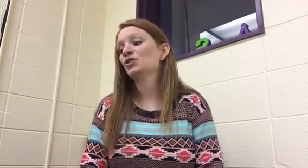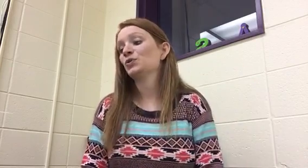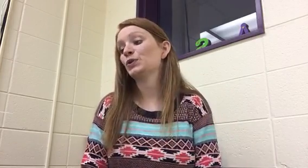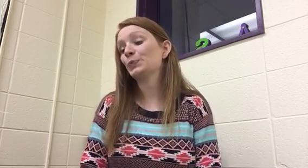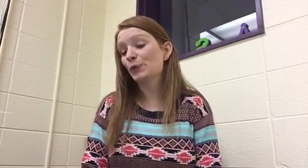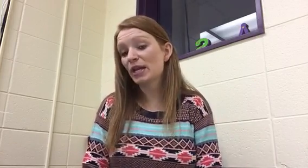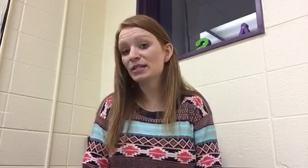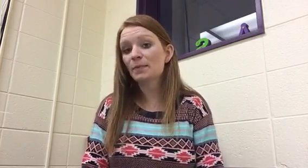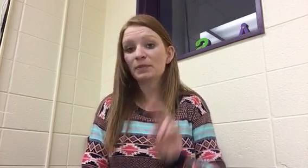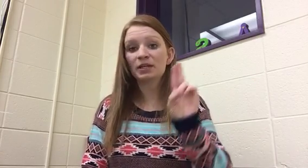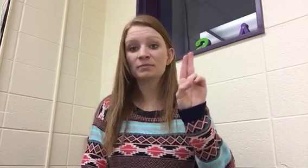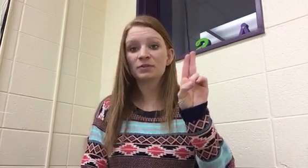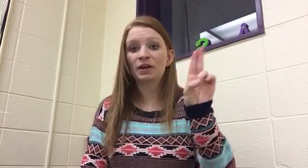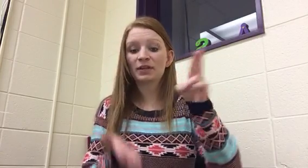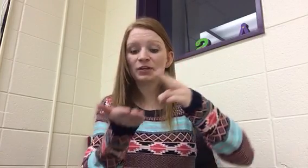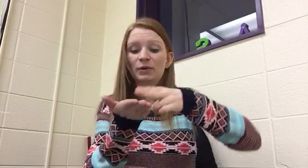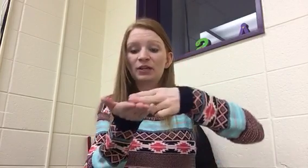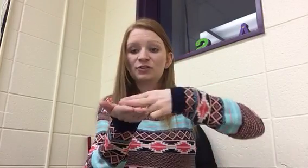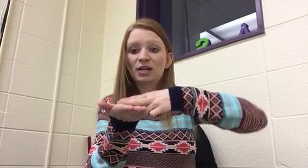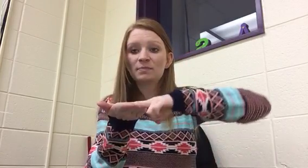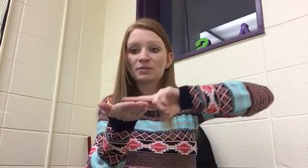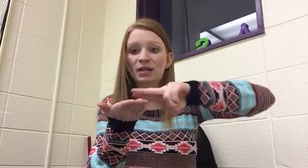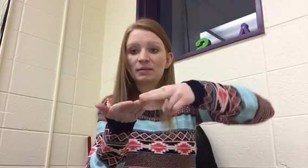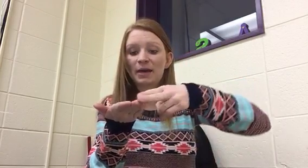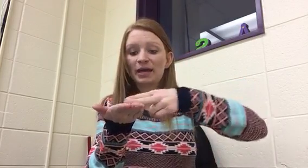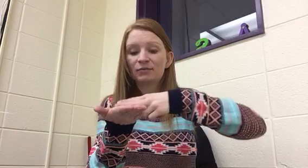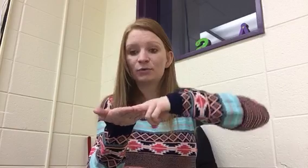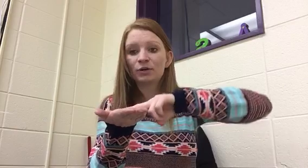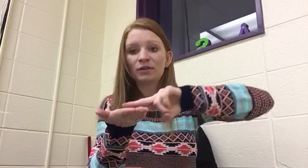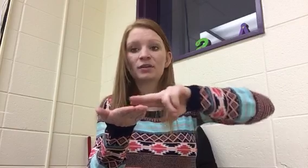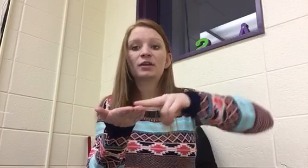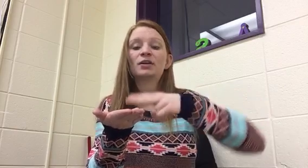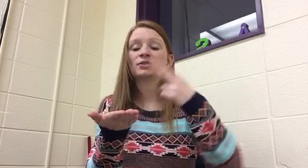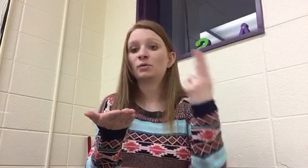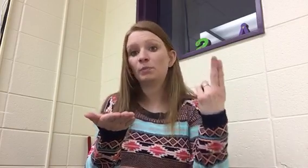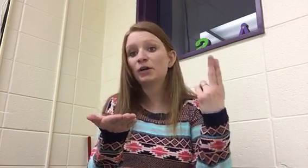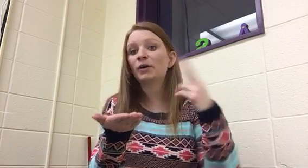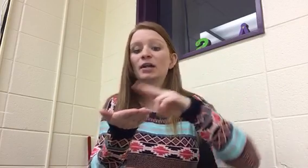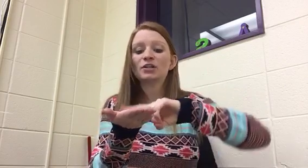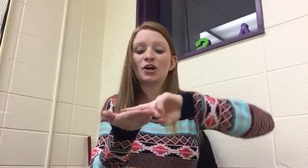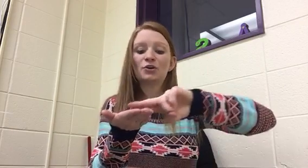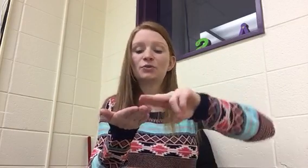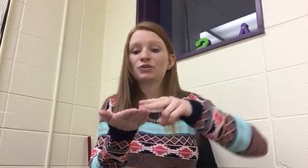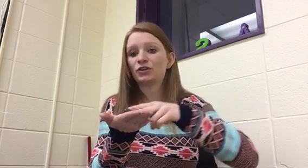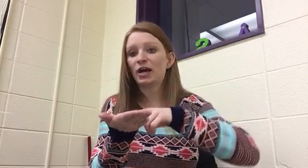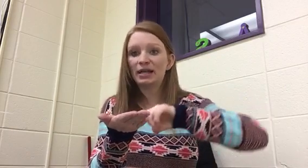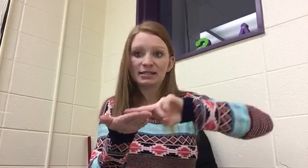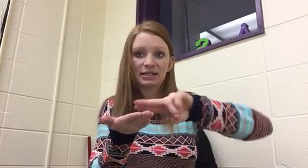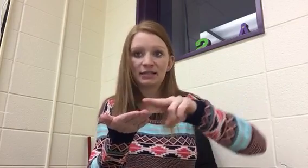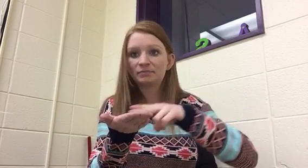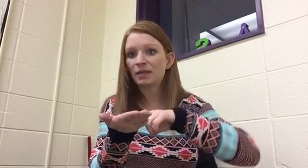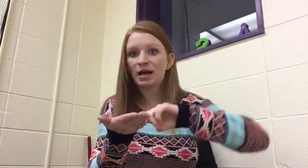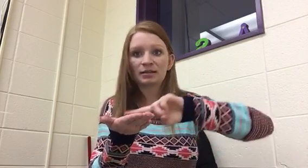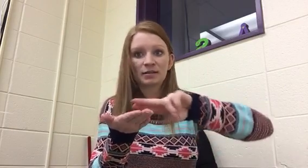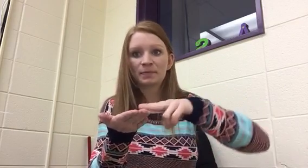To spread something, so you got that U hand shape, just kind of back and forth. So butter on toast or icing on